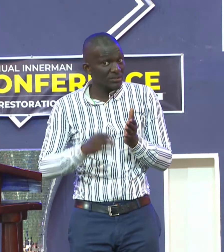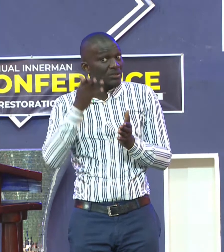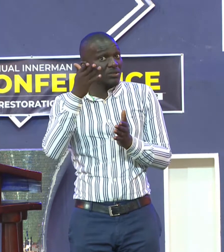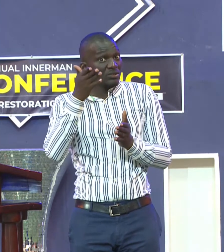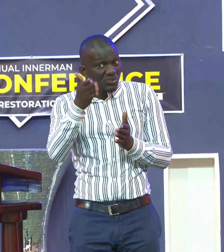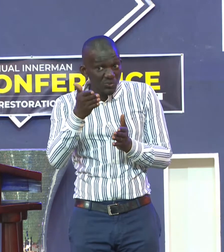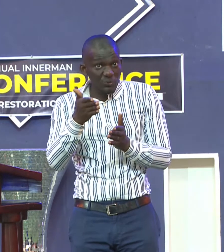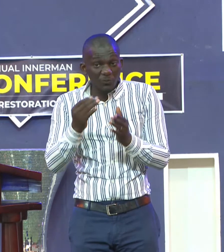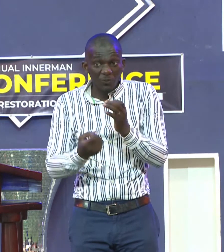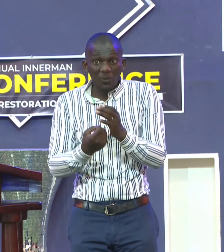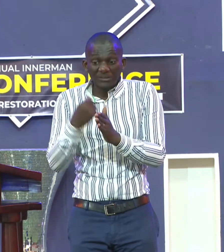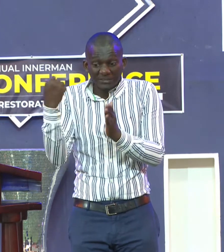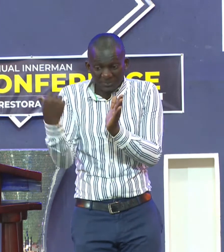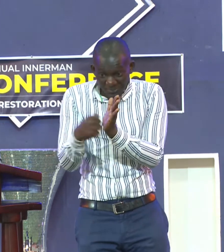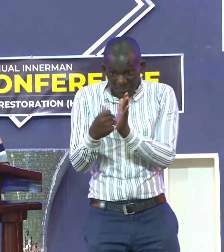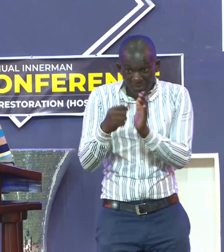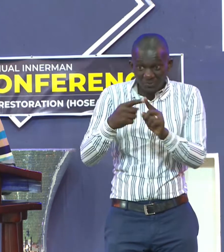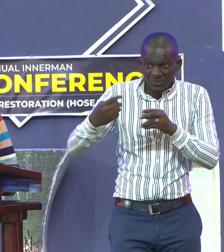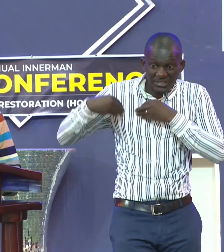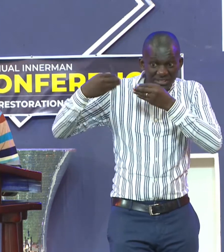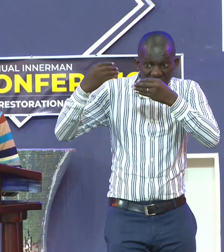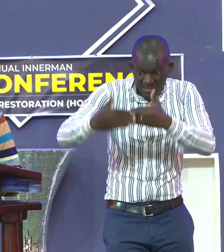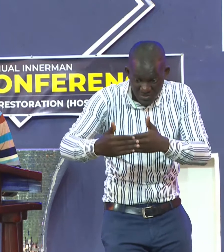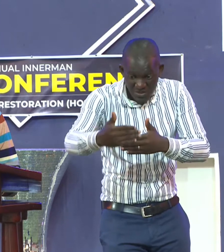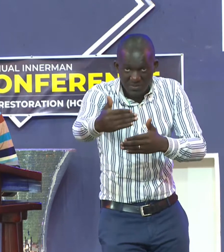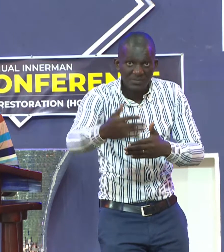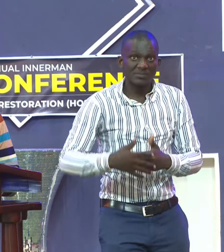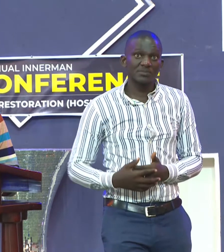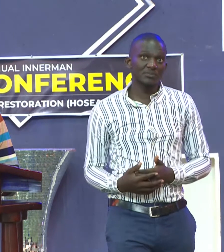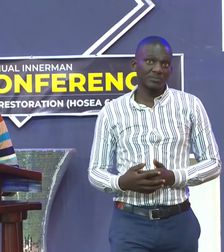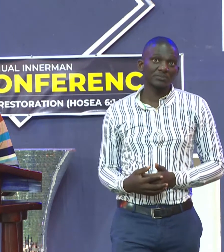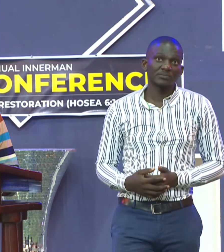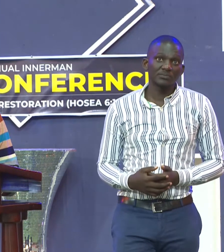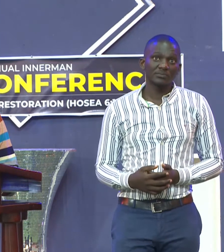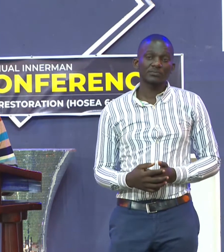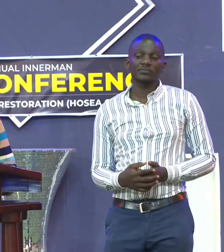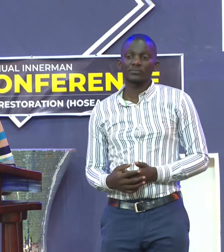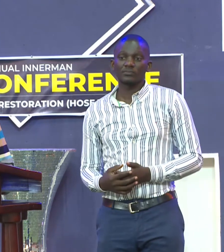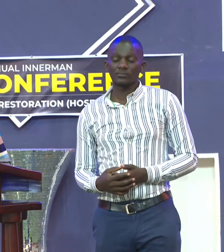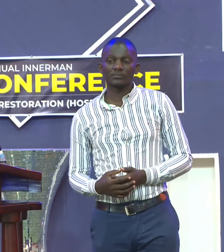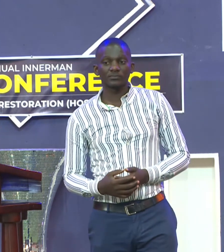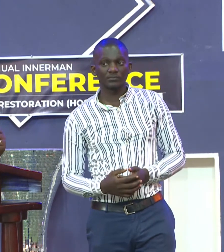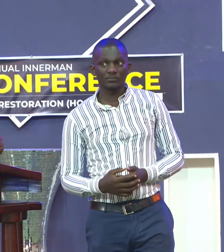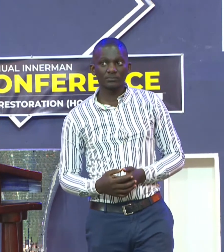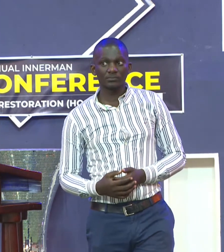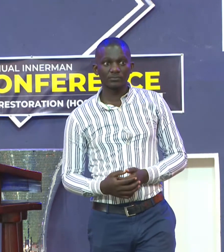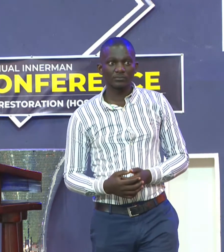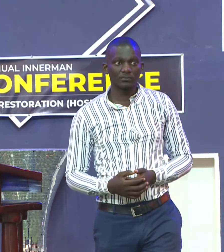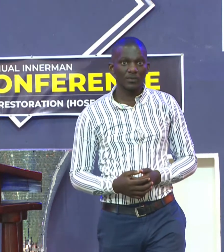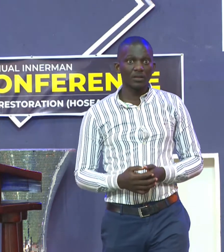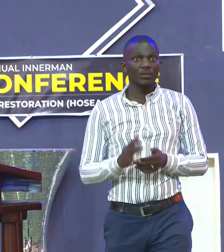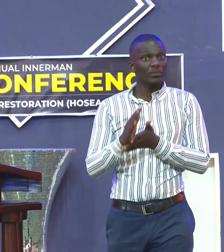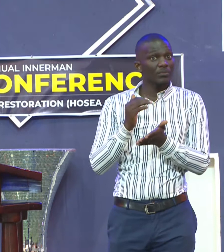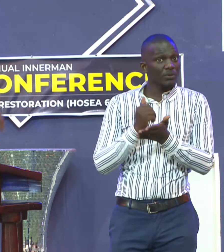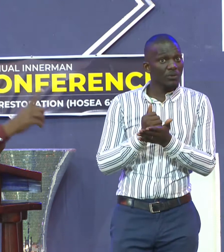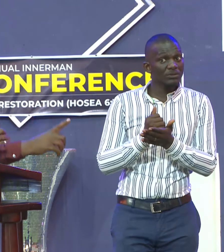you will have created yourself a place that will help you slide ahead.